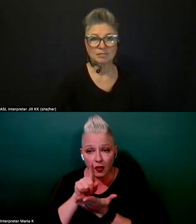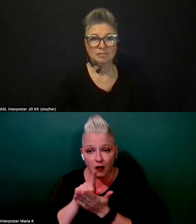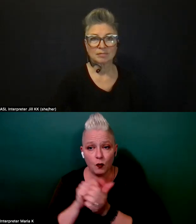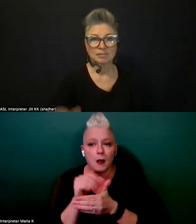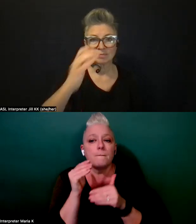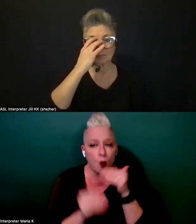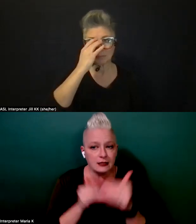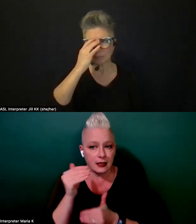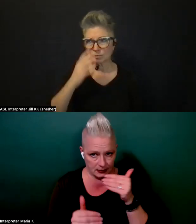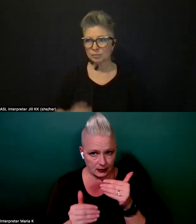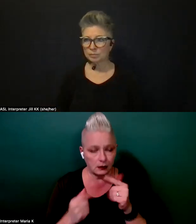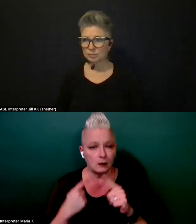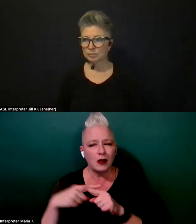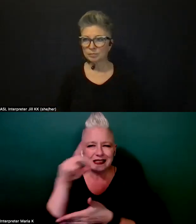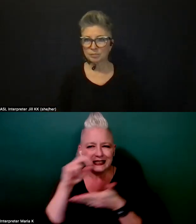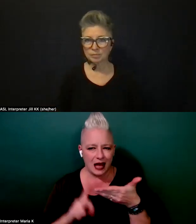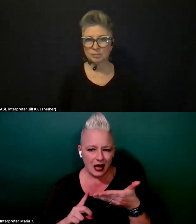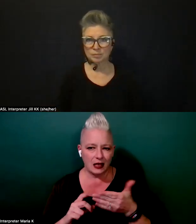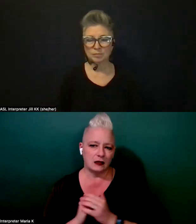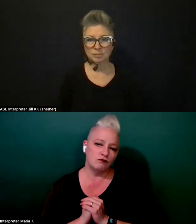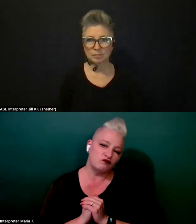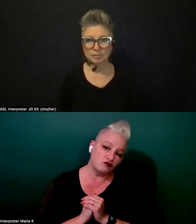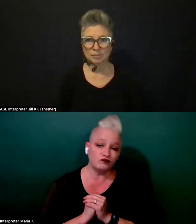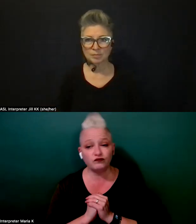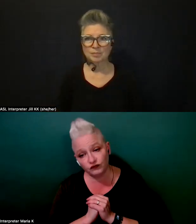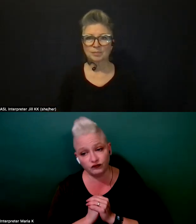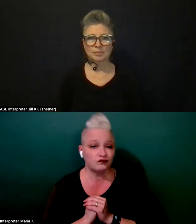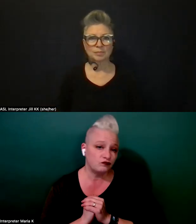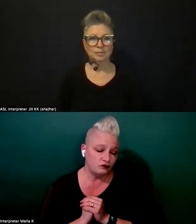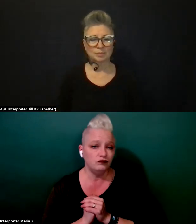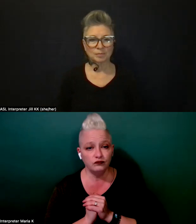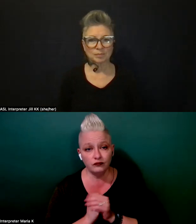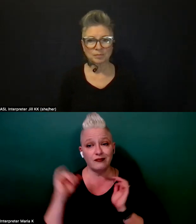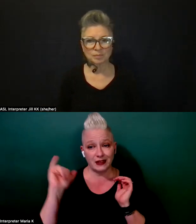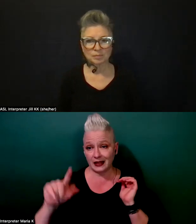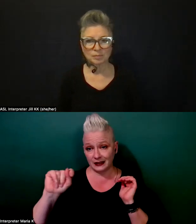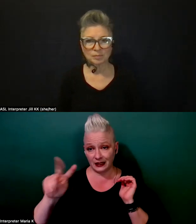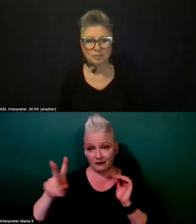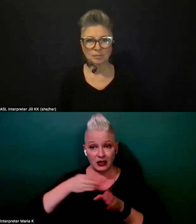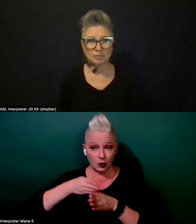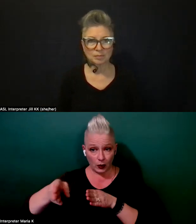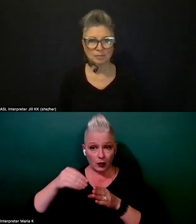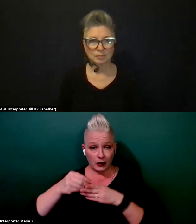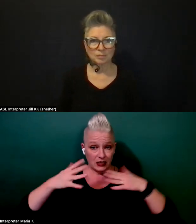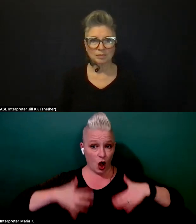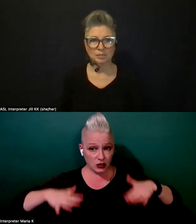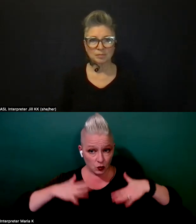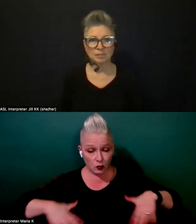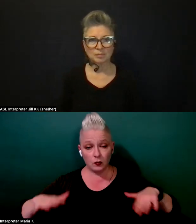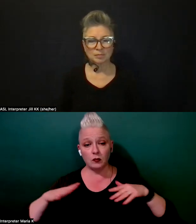of it as well as the design. So that TV career in costumes led